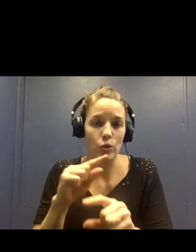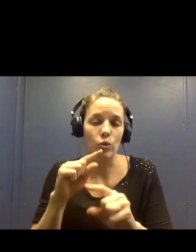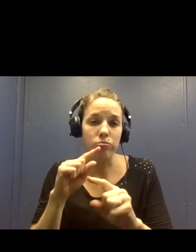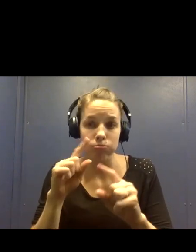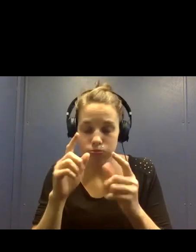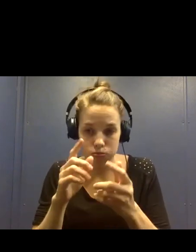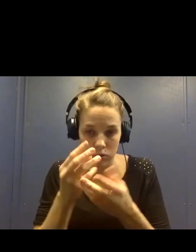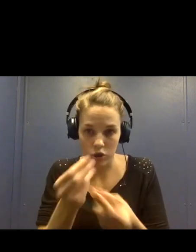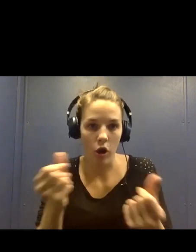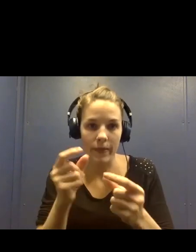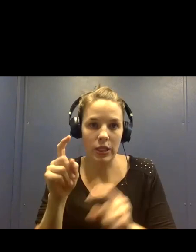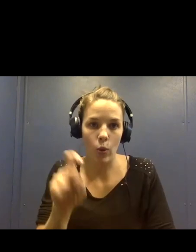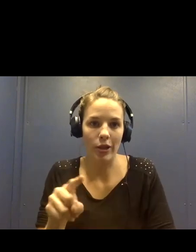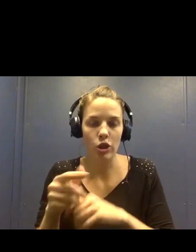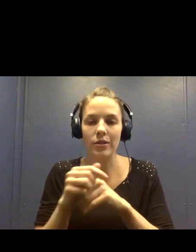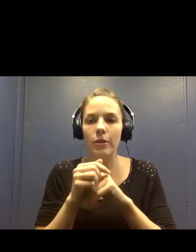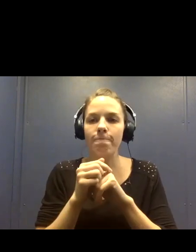questions.